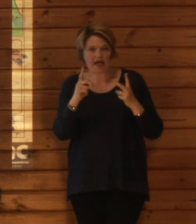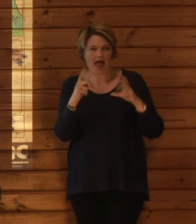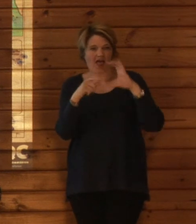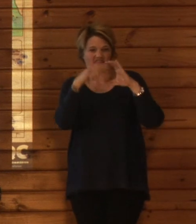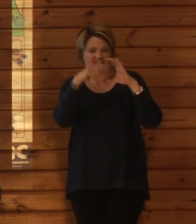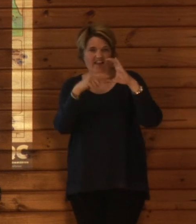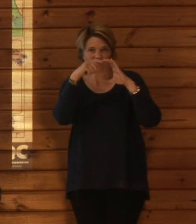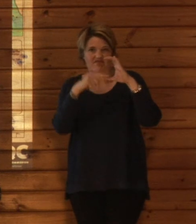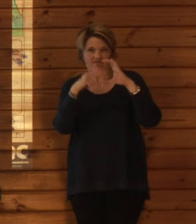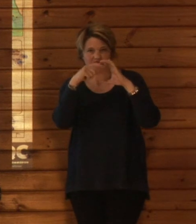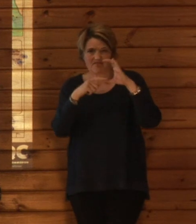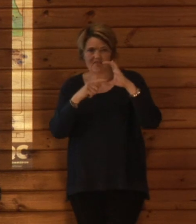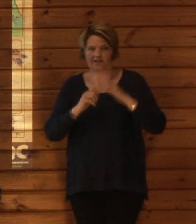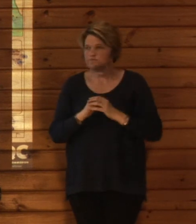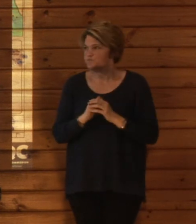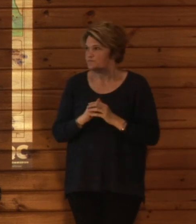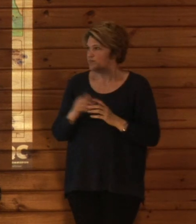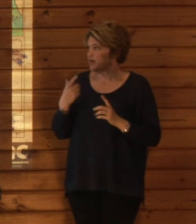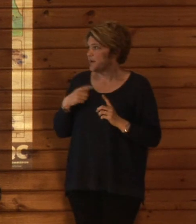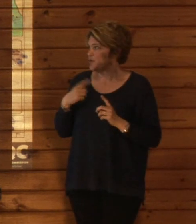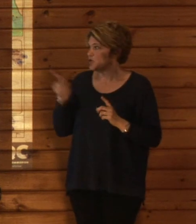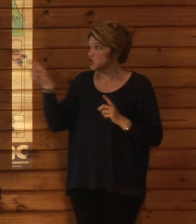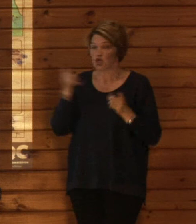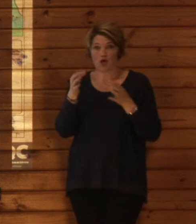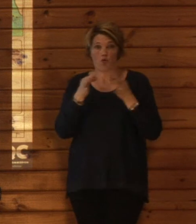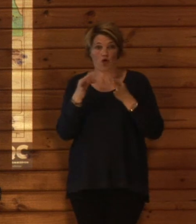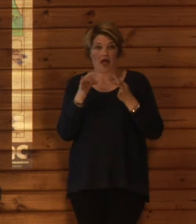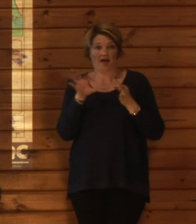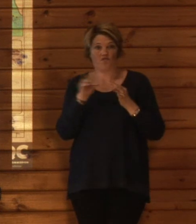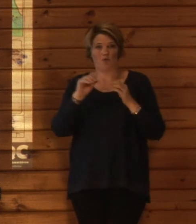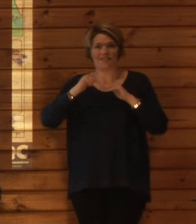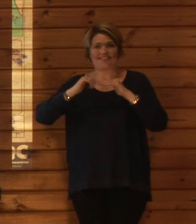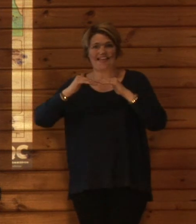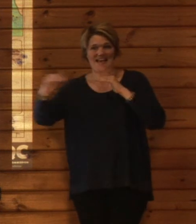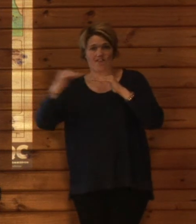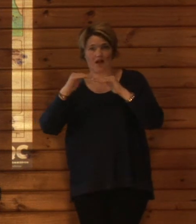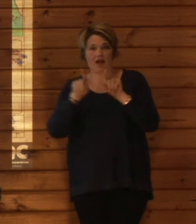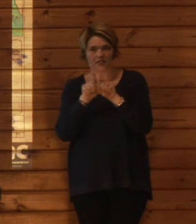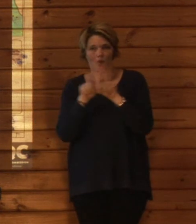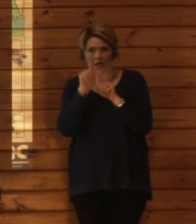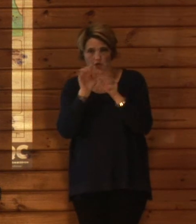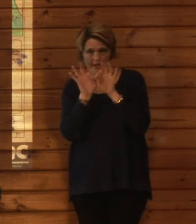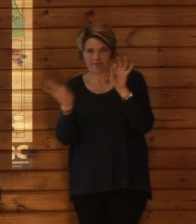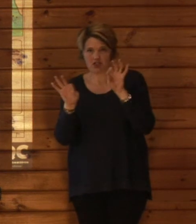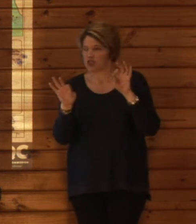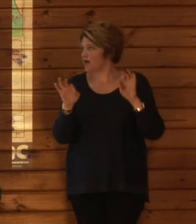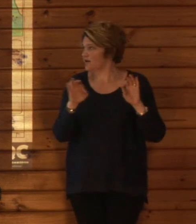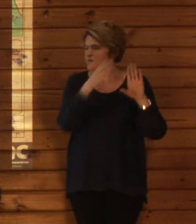sea level, and it looks much more uniform. It's a slope across the city.